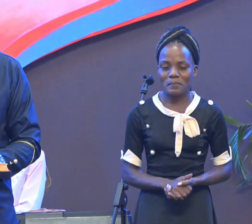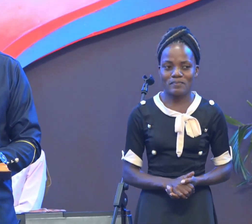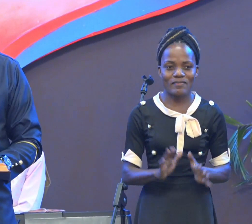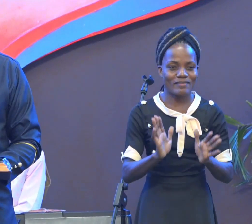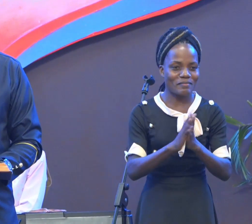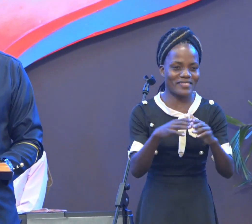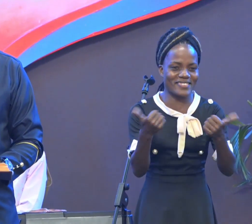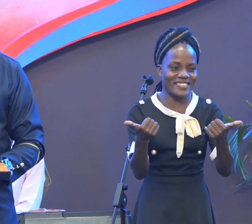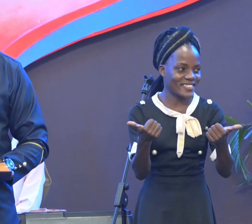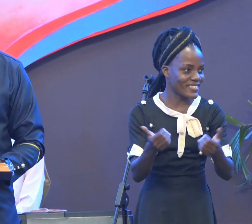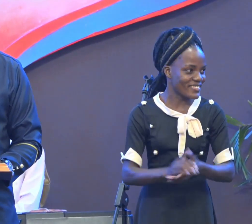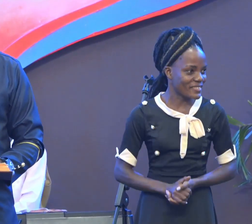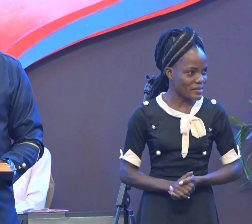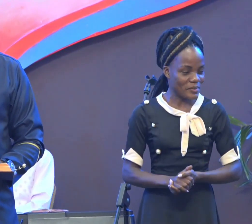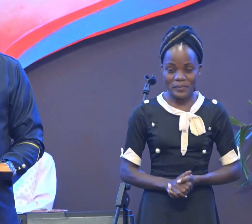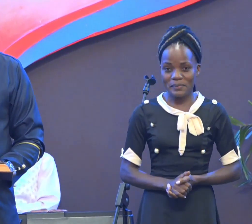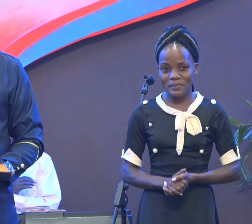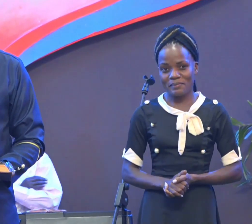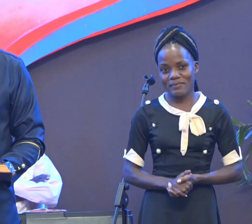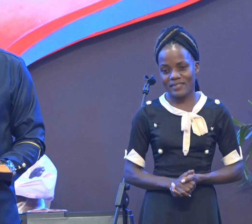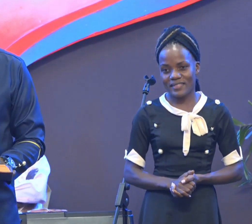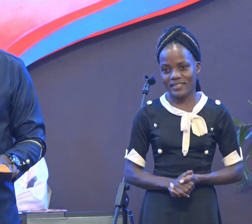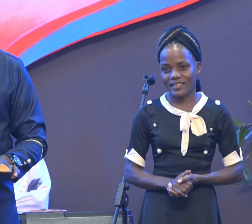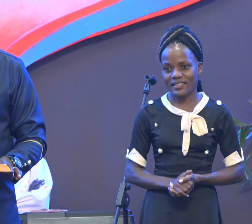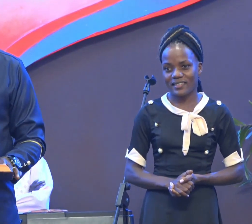Mjevale. Well done.